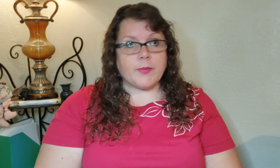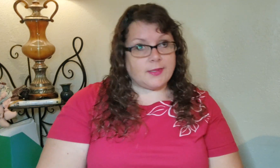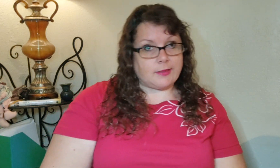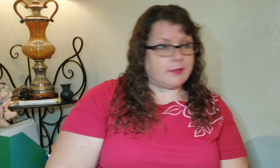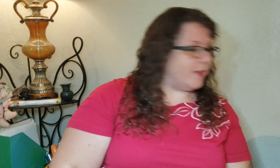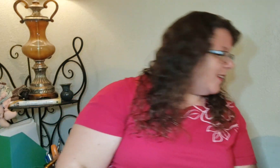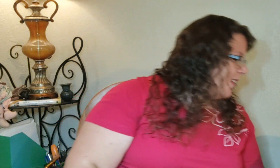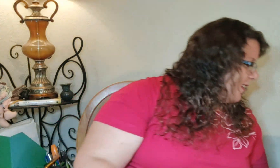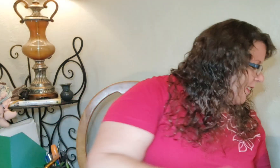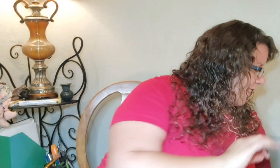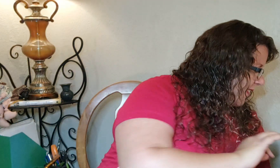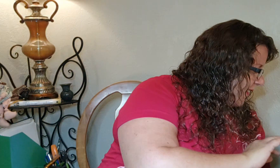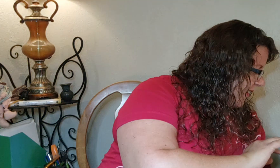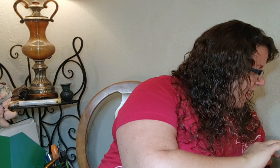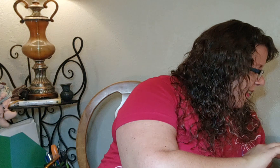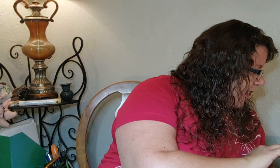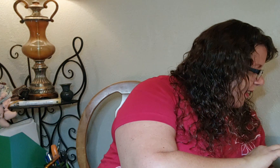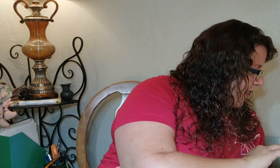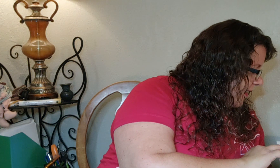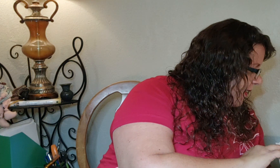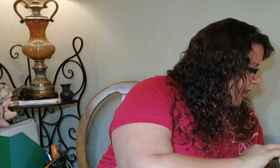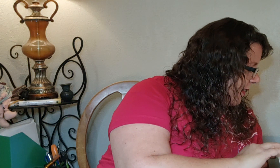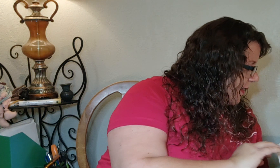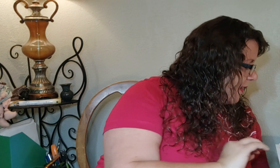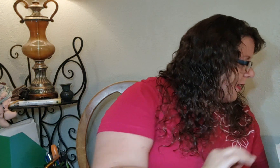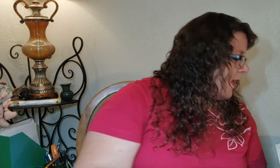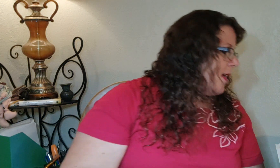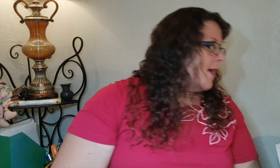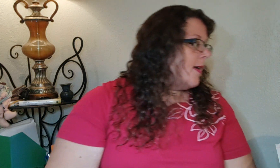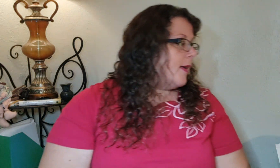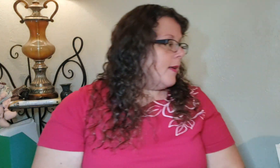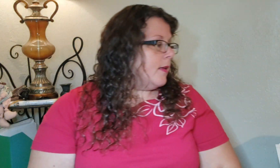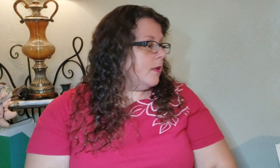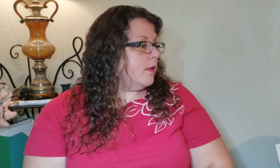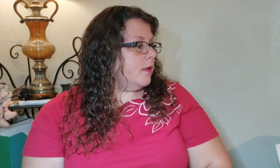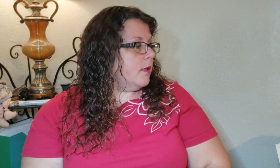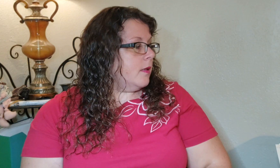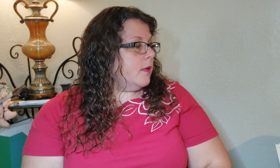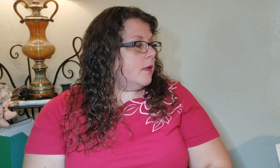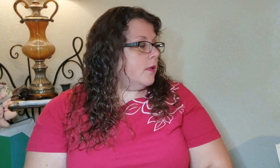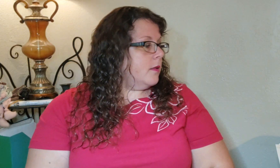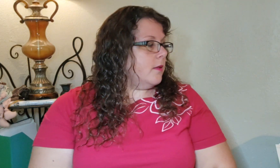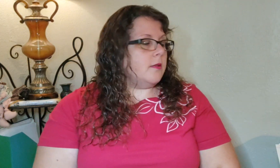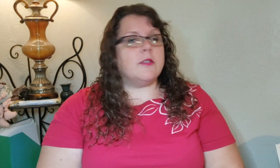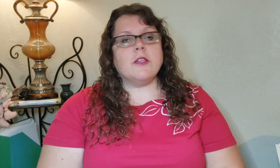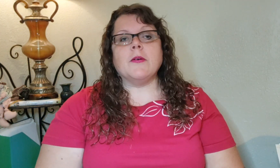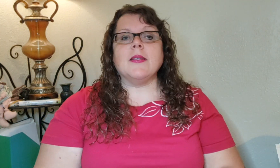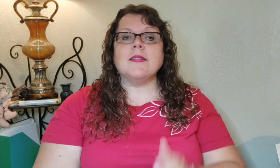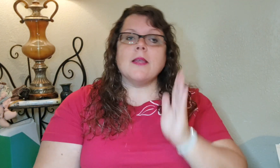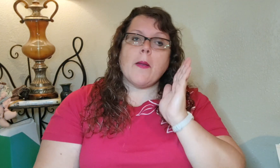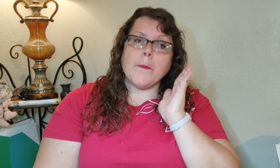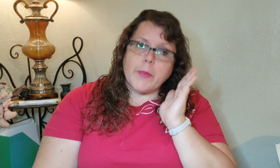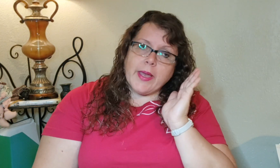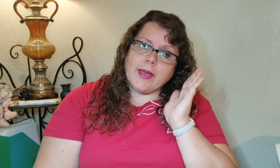to be sick. So it's